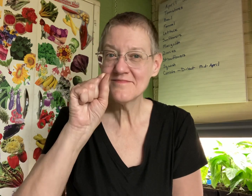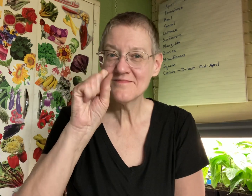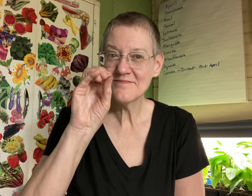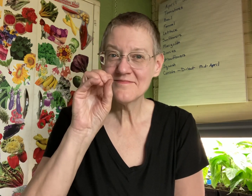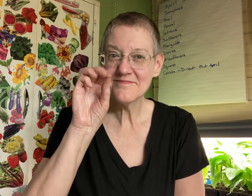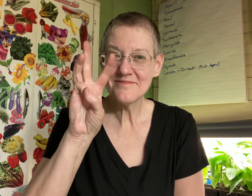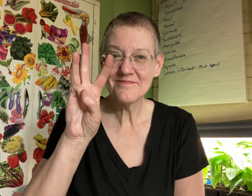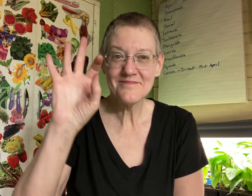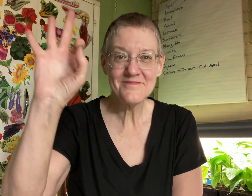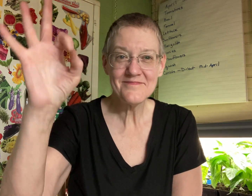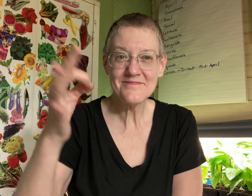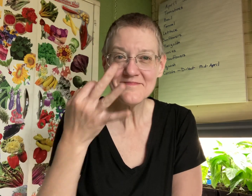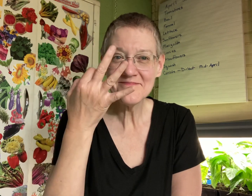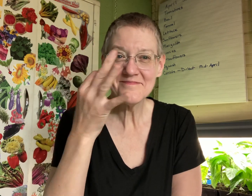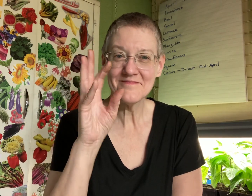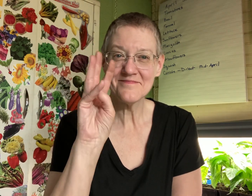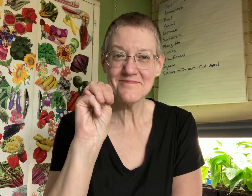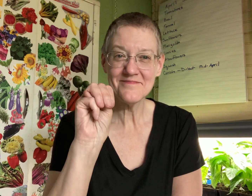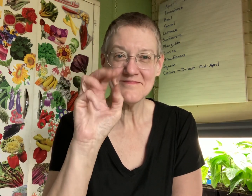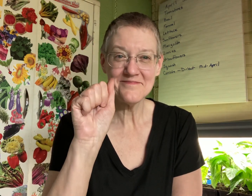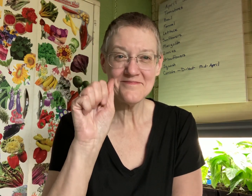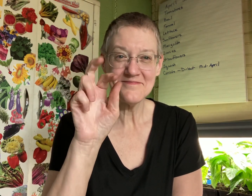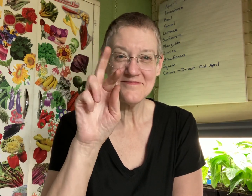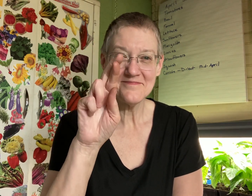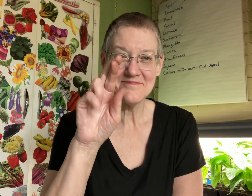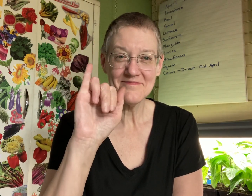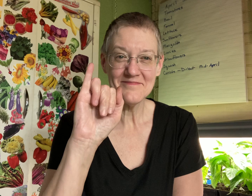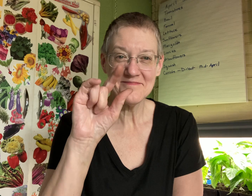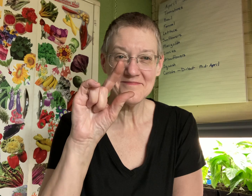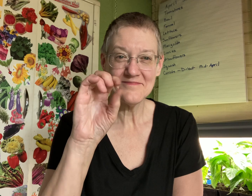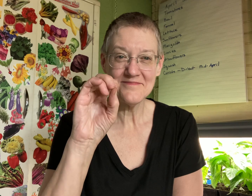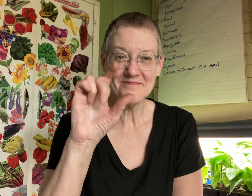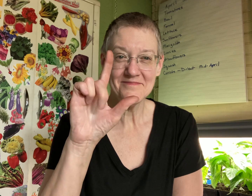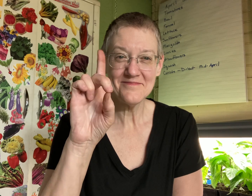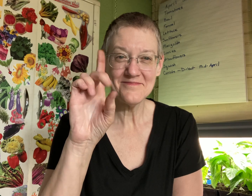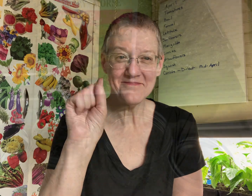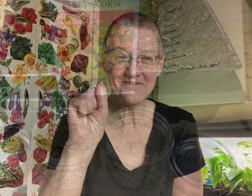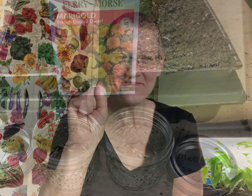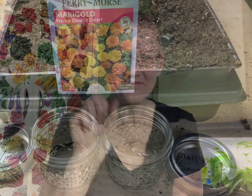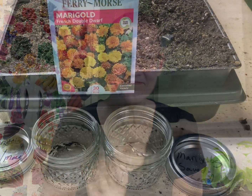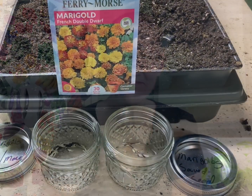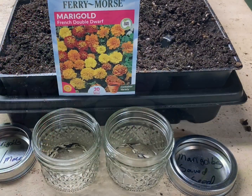Today we're going to sow French marigolds.